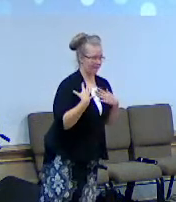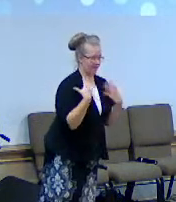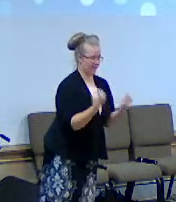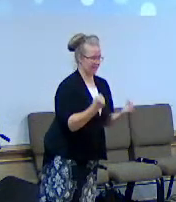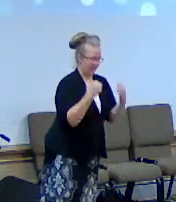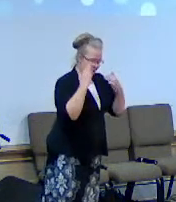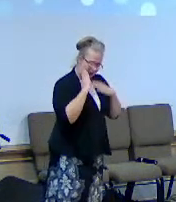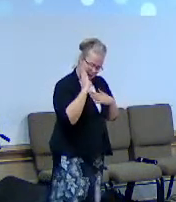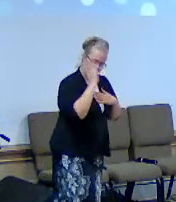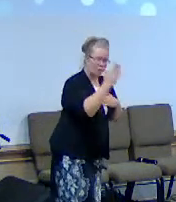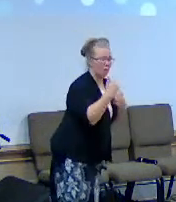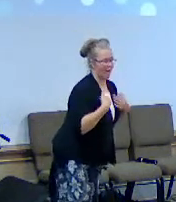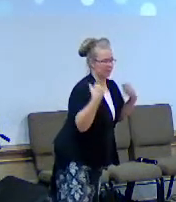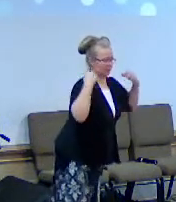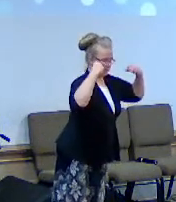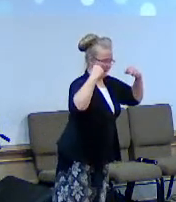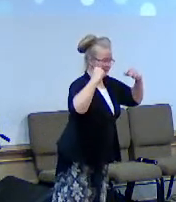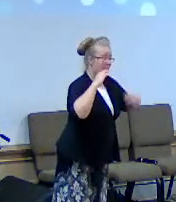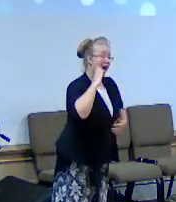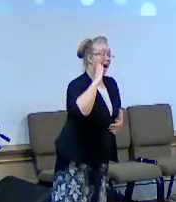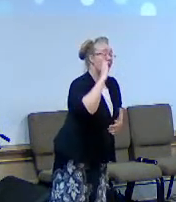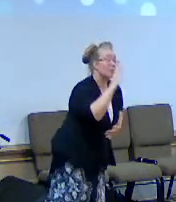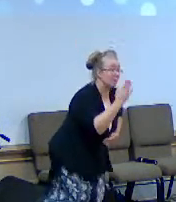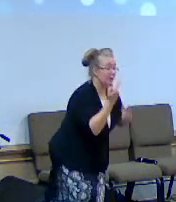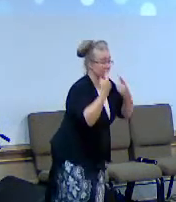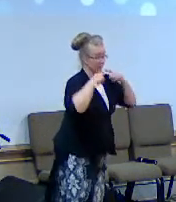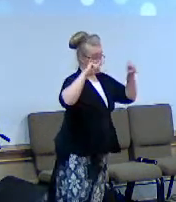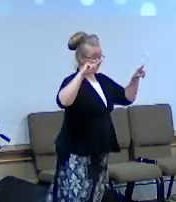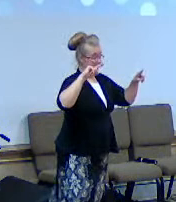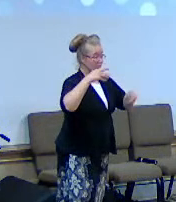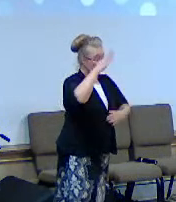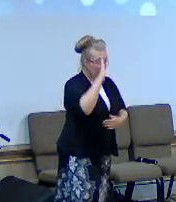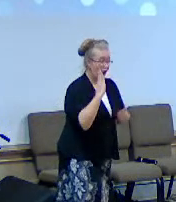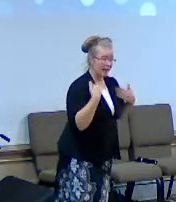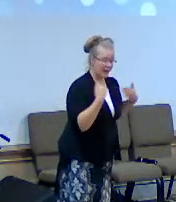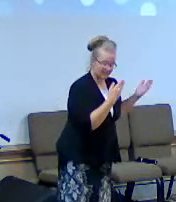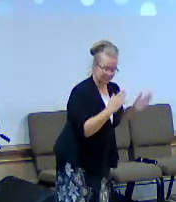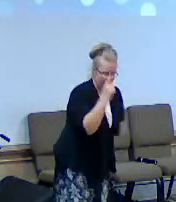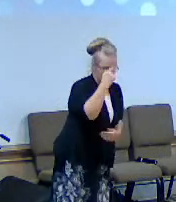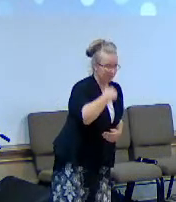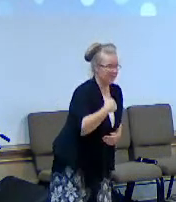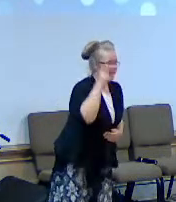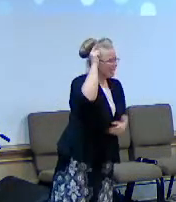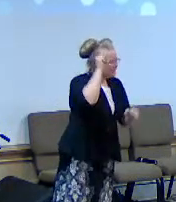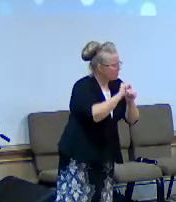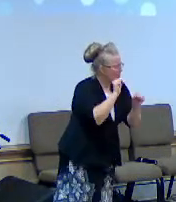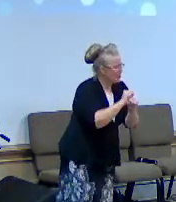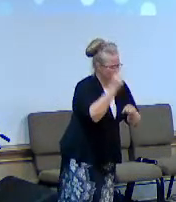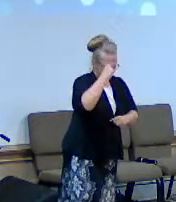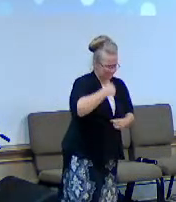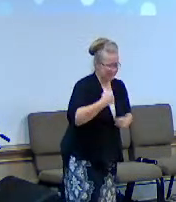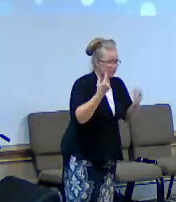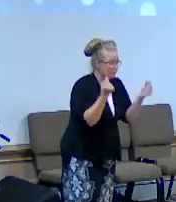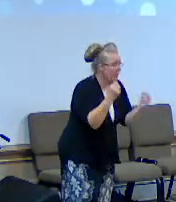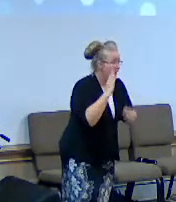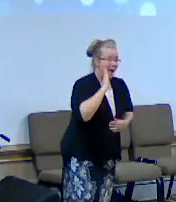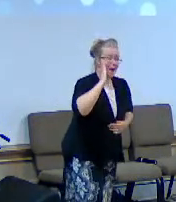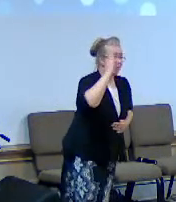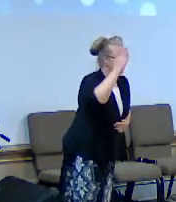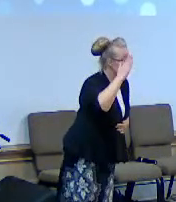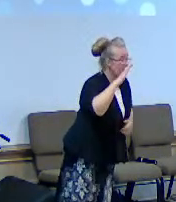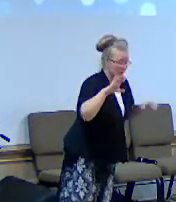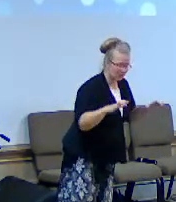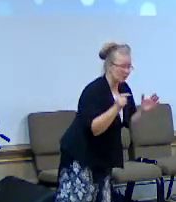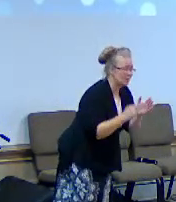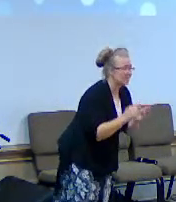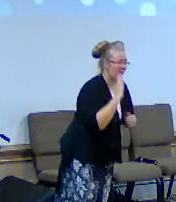have strength. I'm going to get through this. God's got a plan for me. He's got a work for me to do. I'm going to get through this. I'm